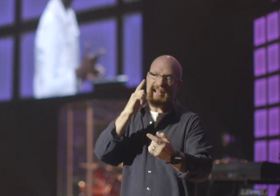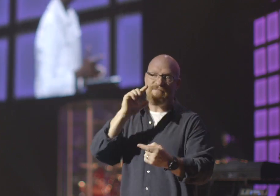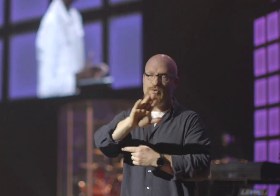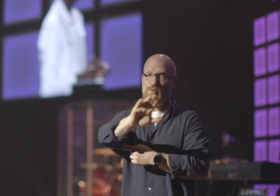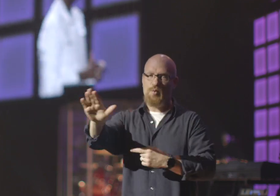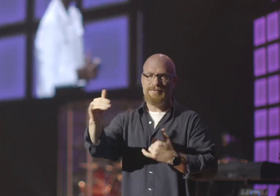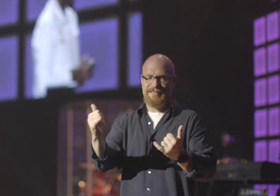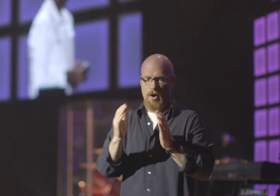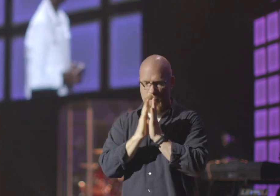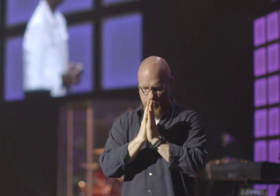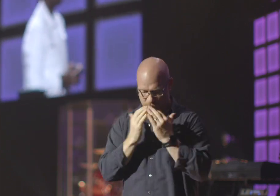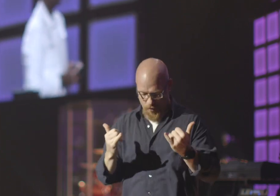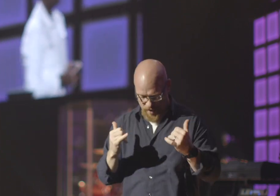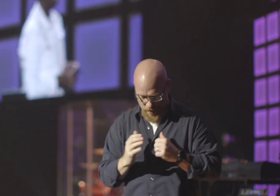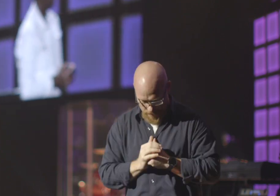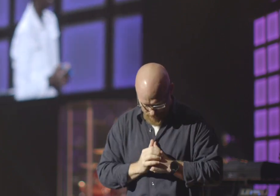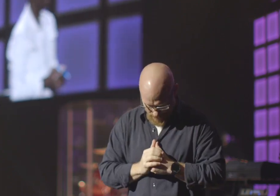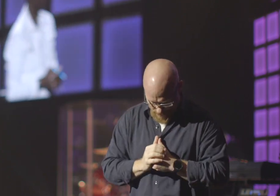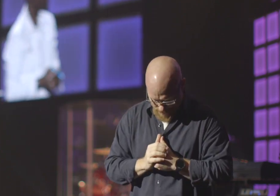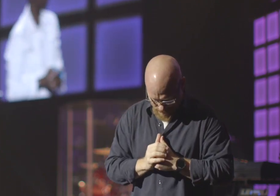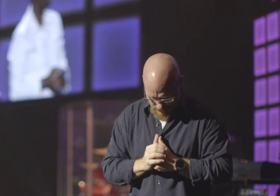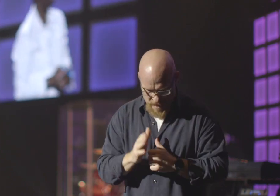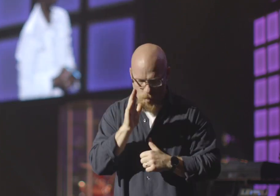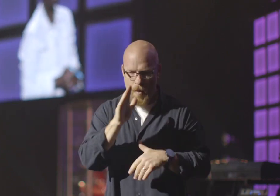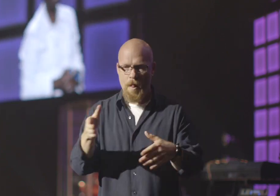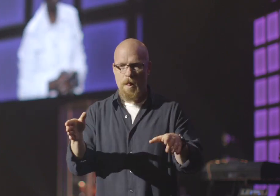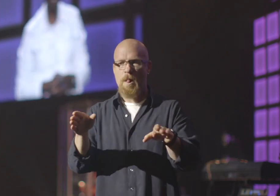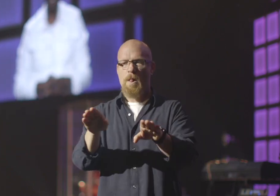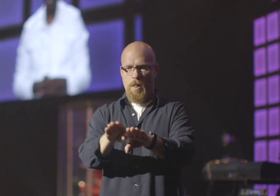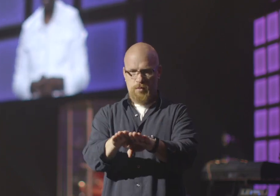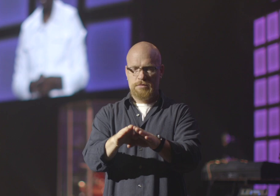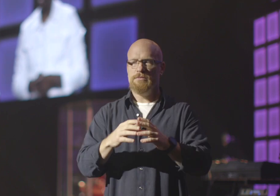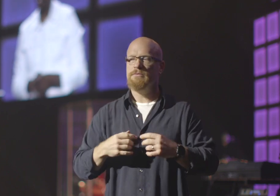want to pray at this time. And the eye closed, please.